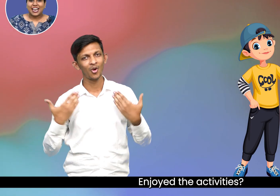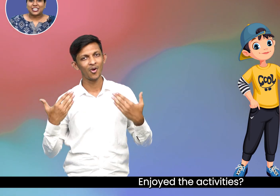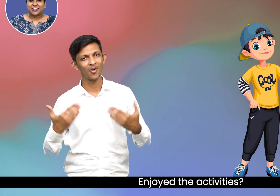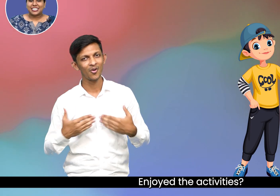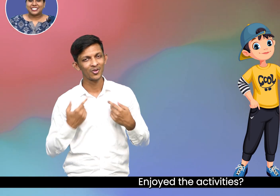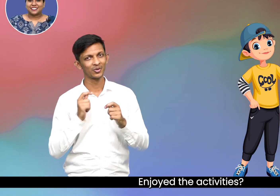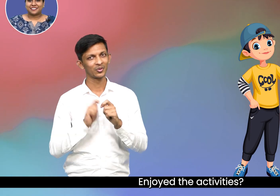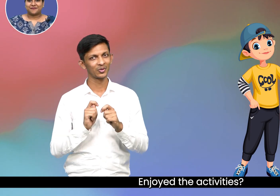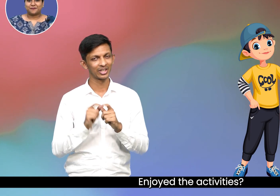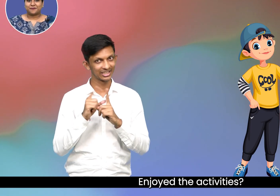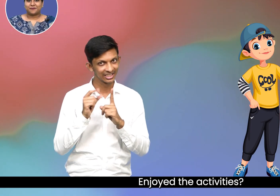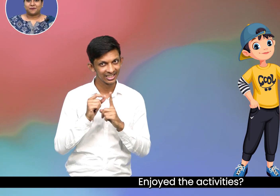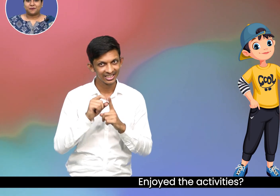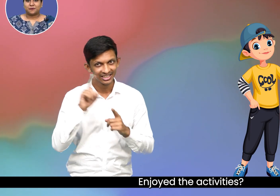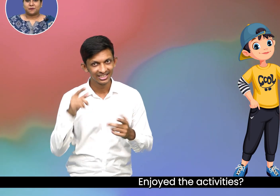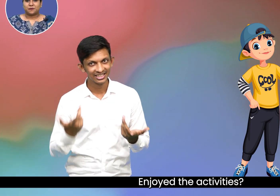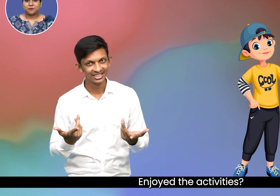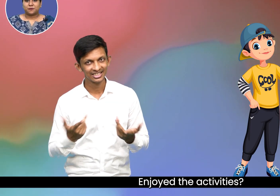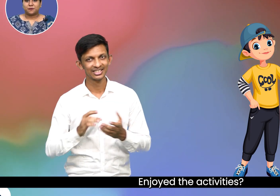Enjoyed the activities?